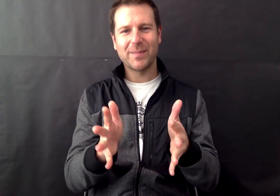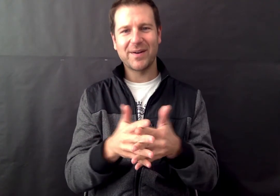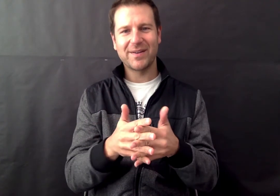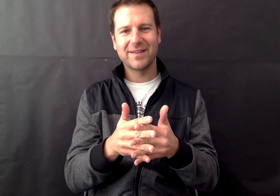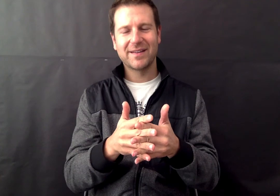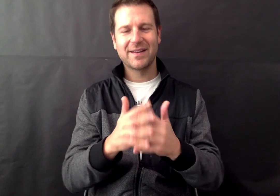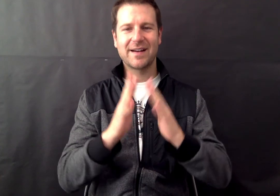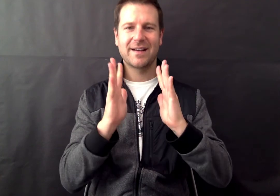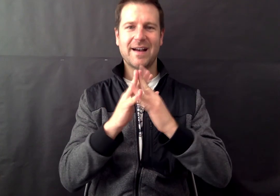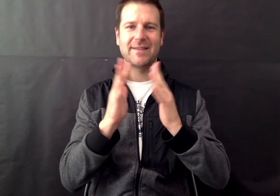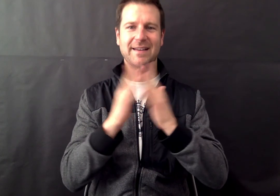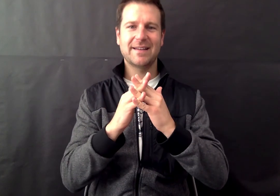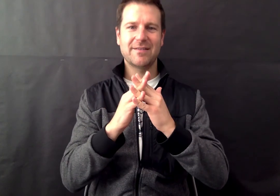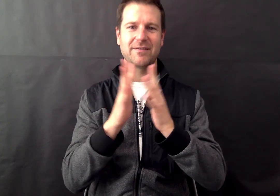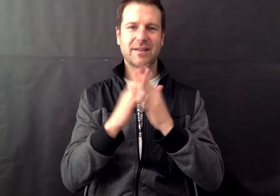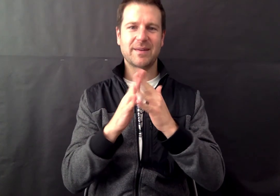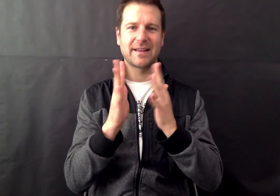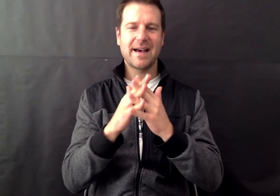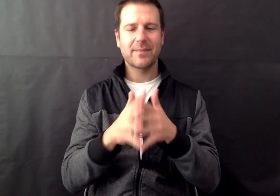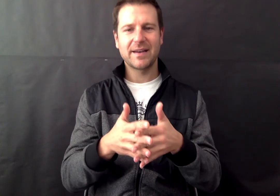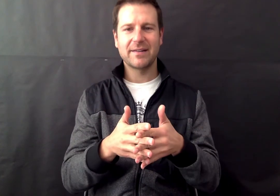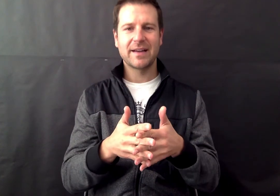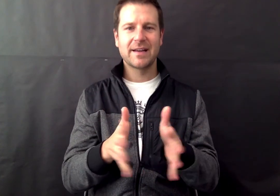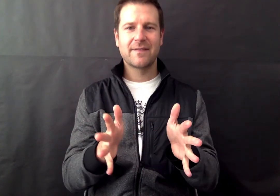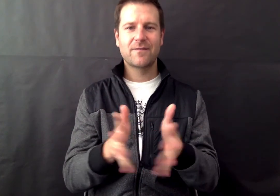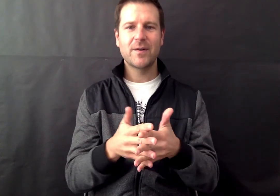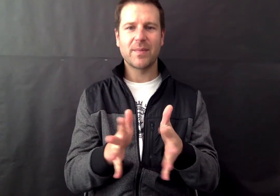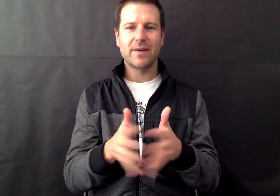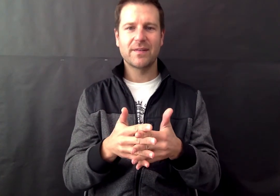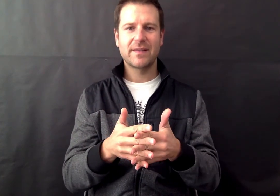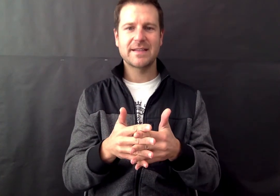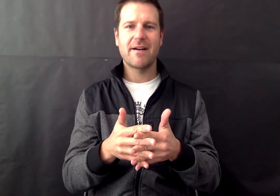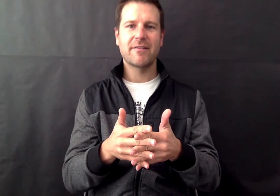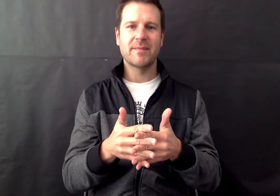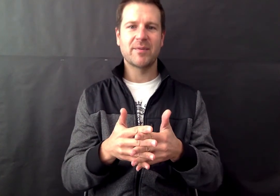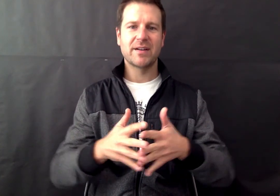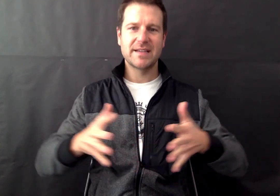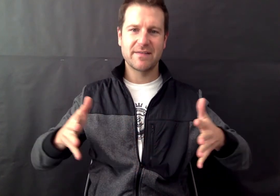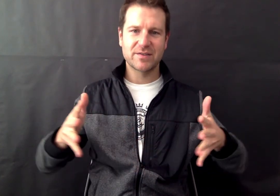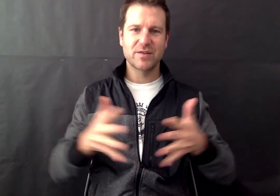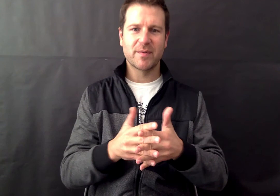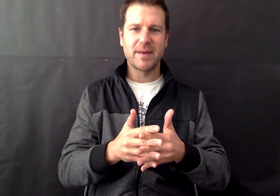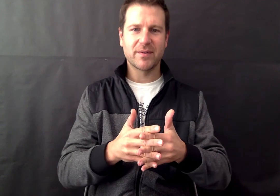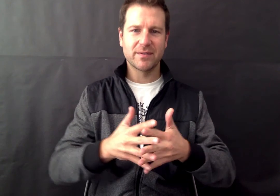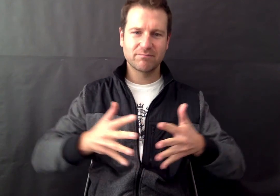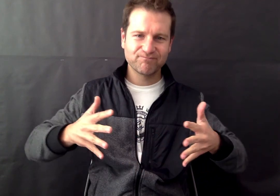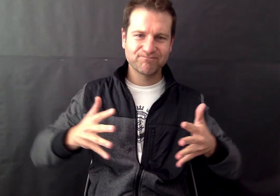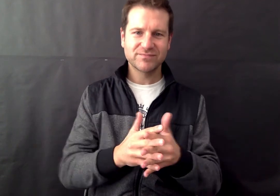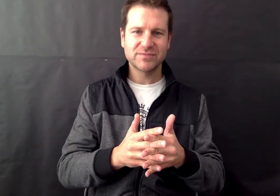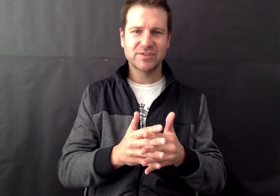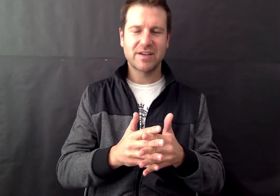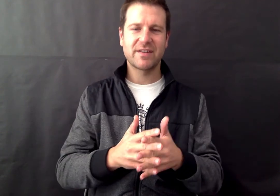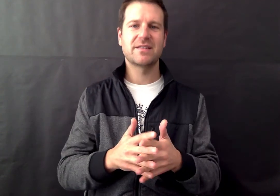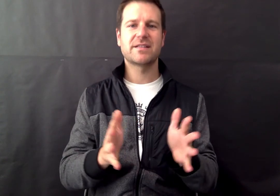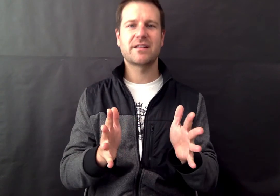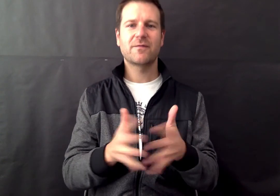Football. I mean, it would really be like that. But anyway, football. That's how I remember it, is you have this group of people shoving into each other.